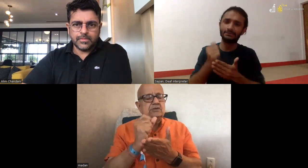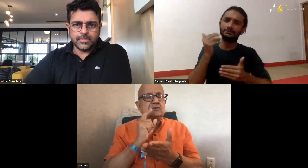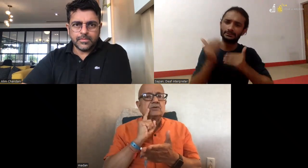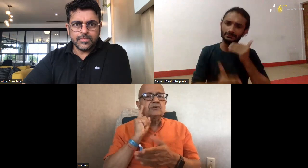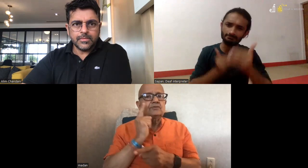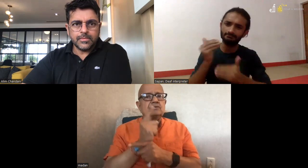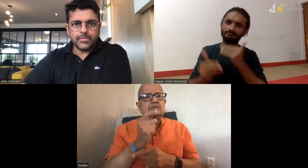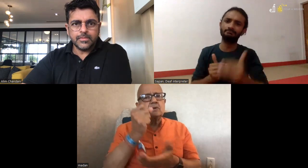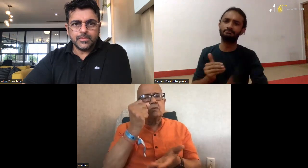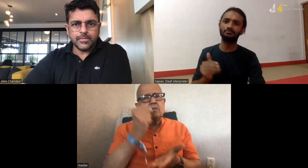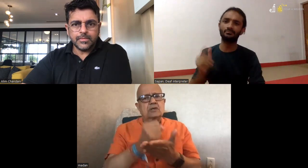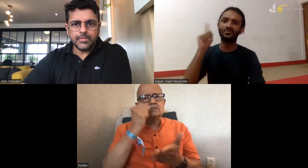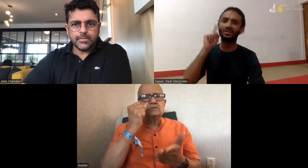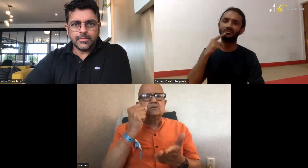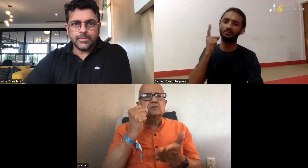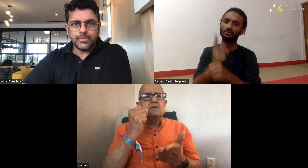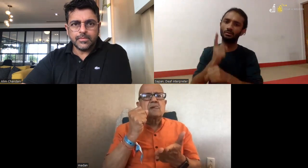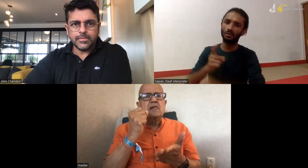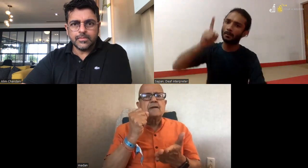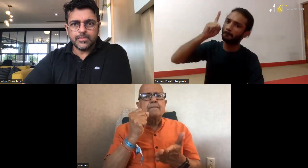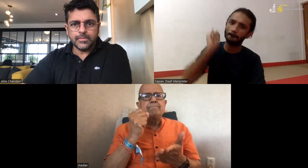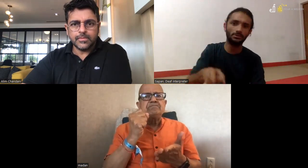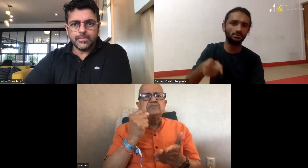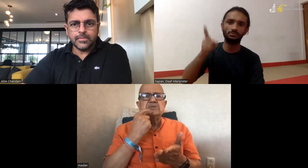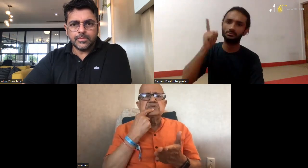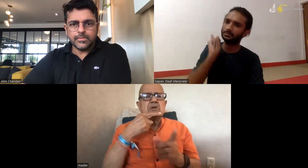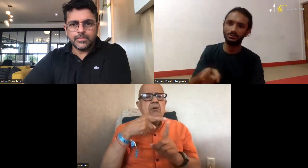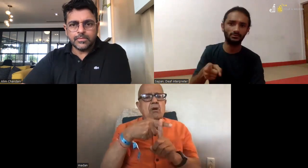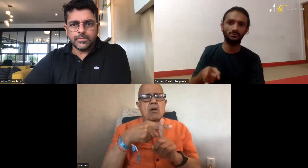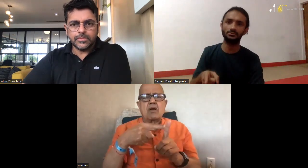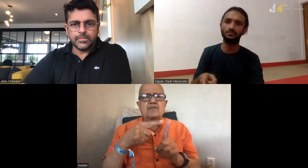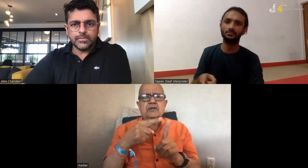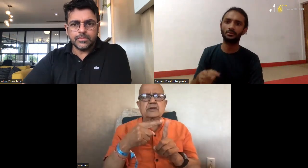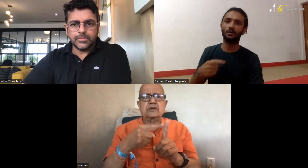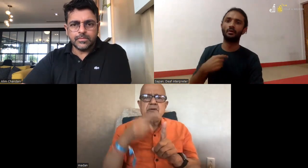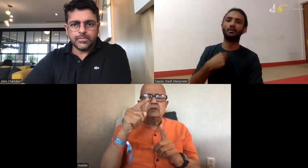1890 and learned about different things,